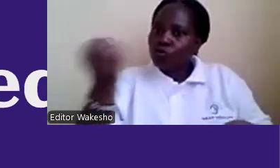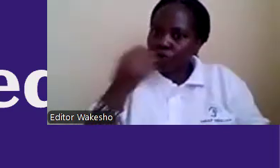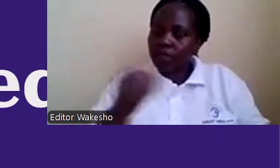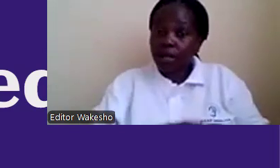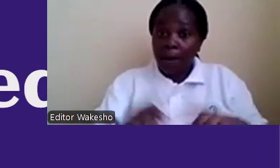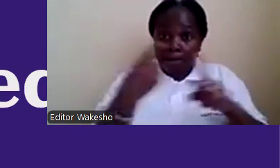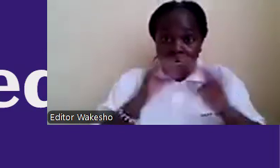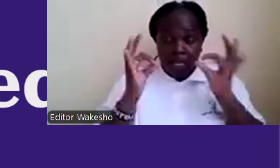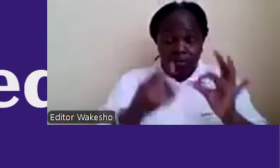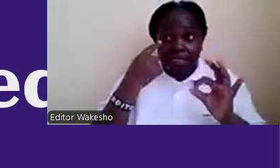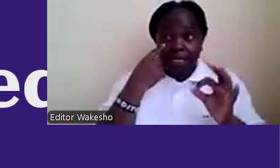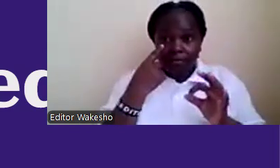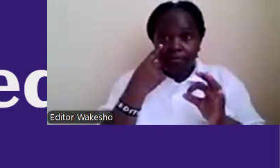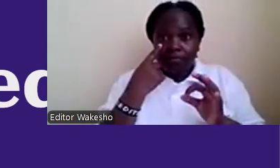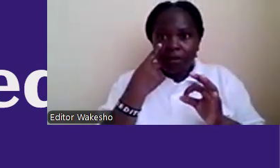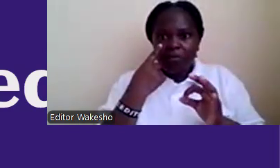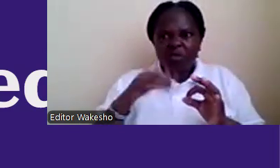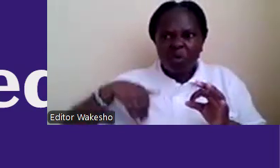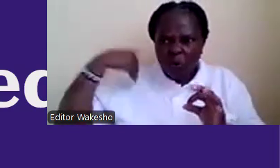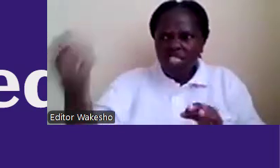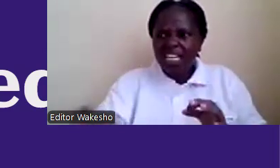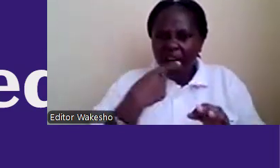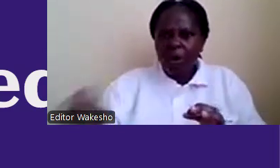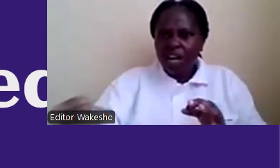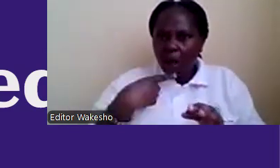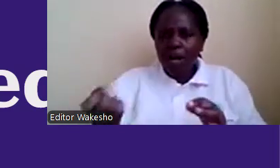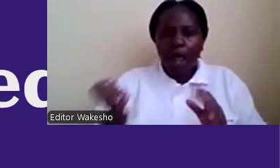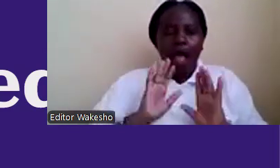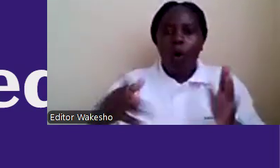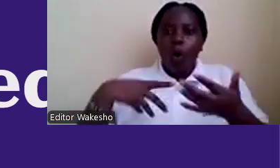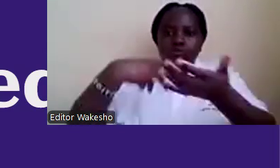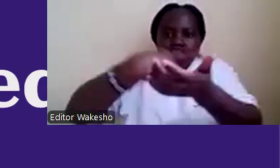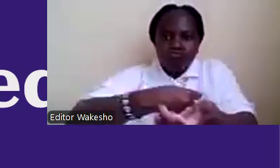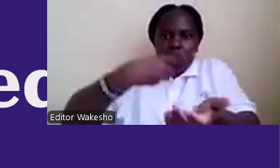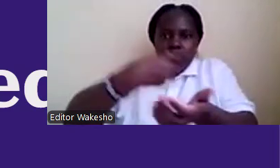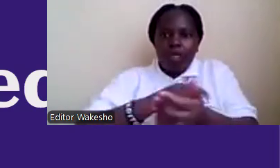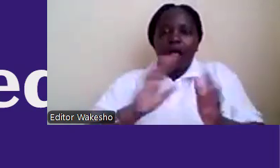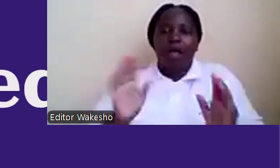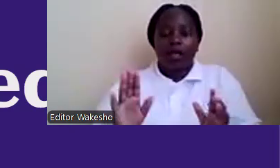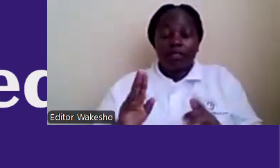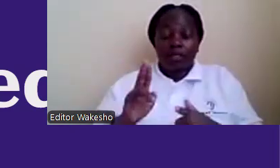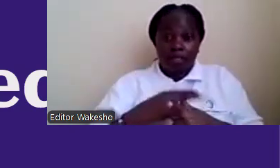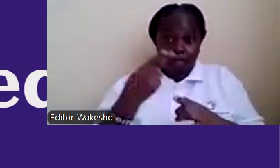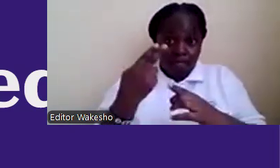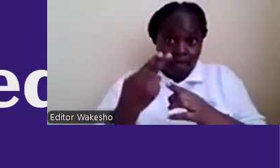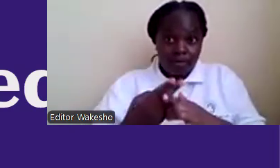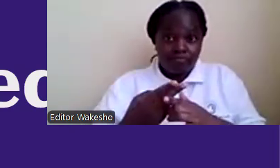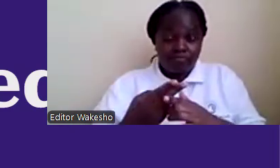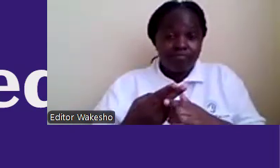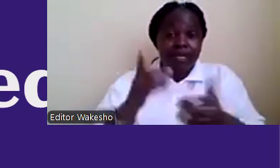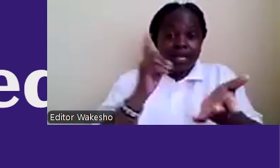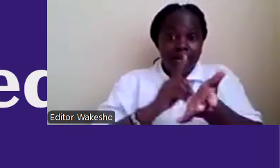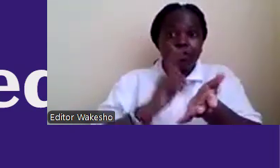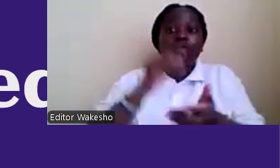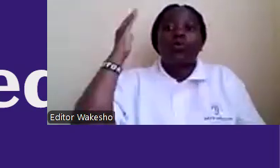be on as much medication, or you don't need to be on medication at all, believe me, your doctor will know and they will